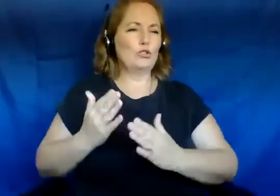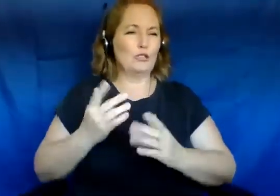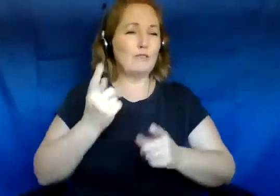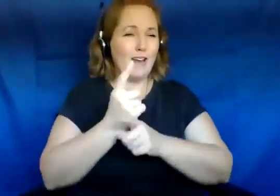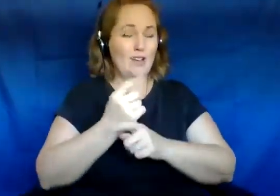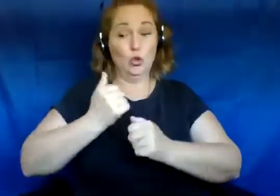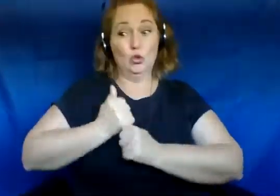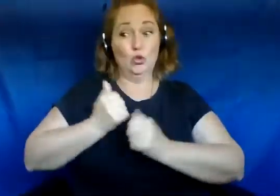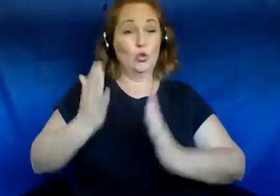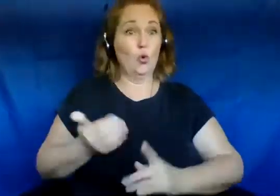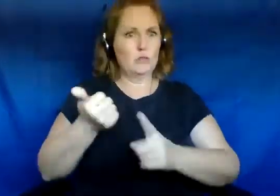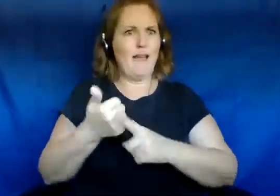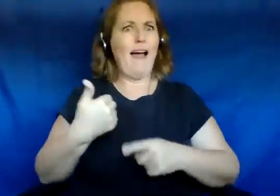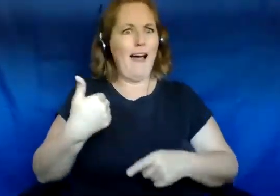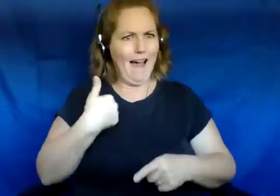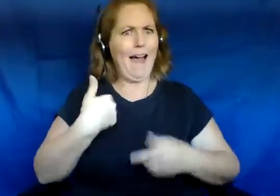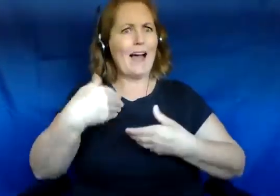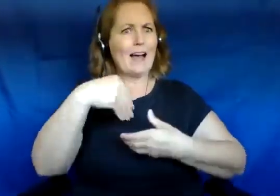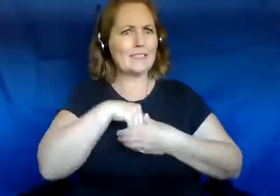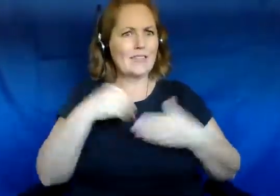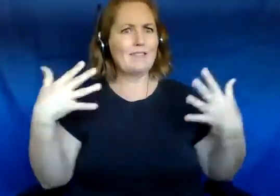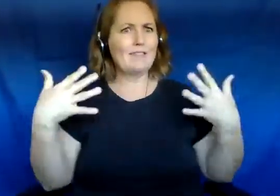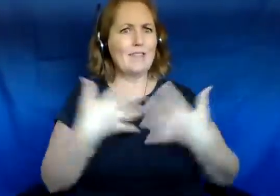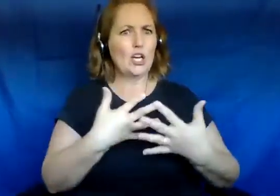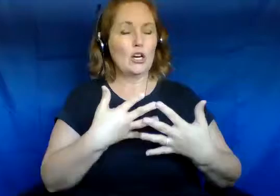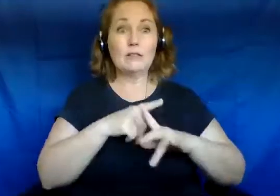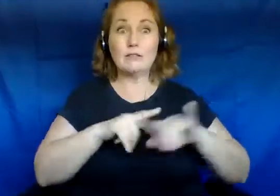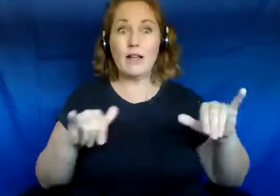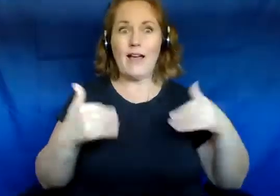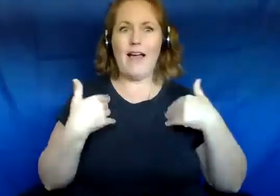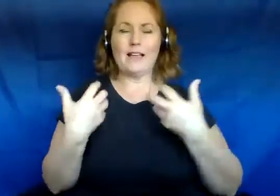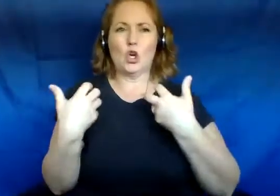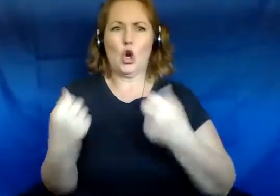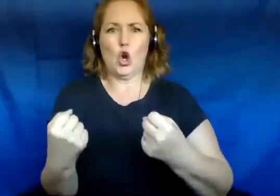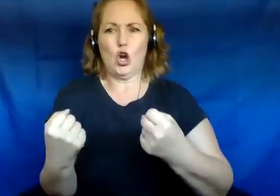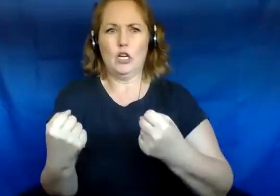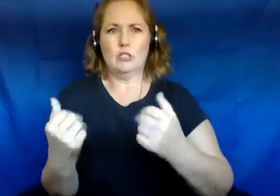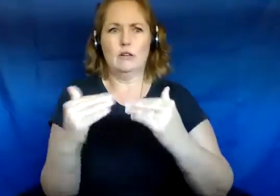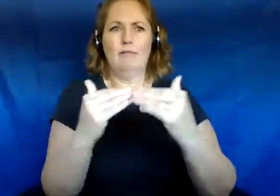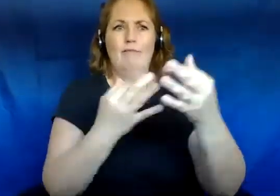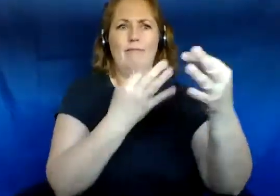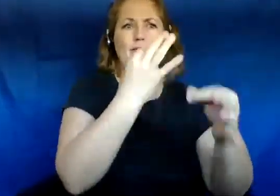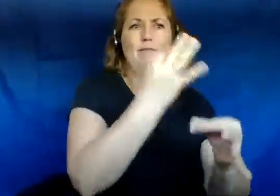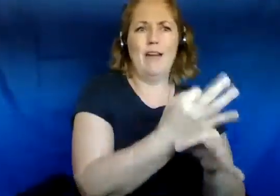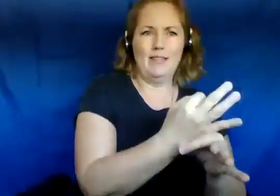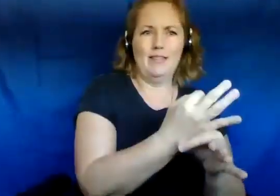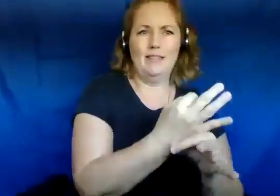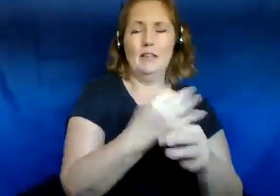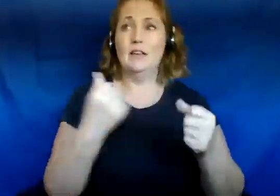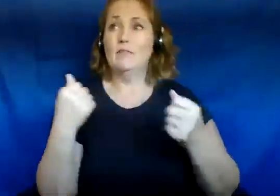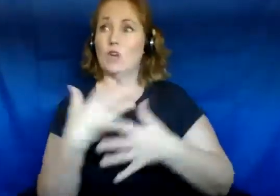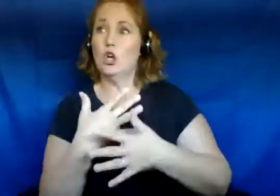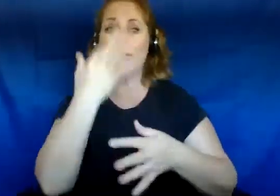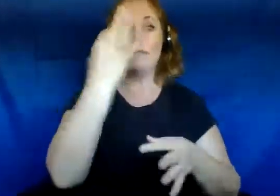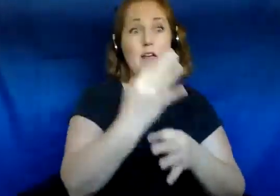soldier has fear, but he has courage, has faith. And we can have faith and fear at